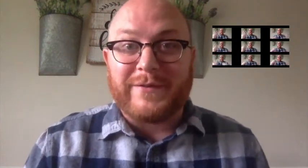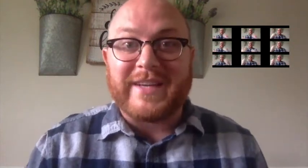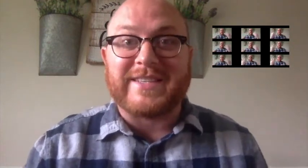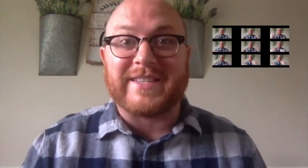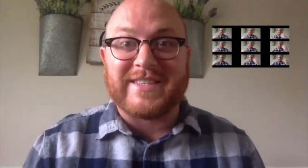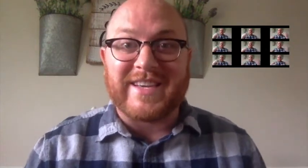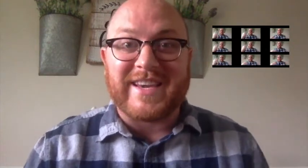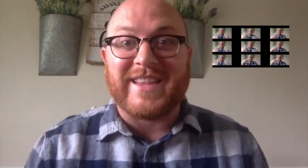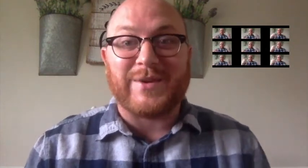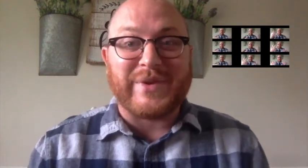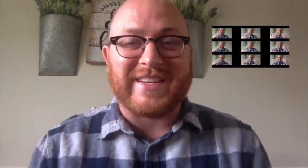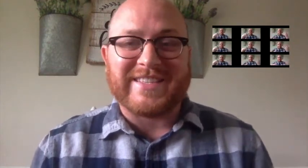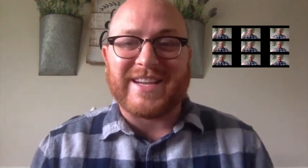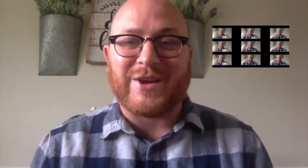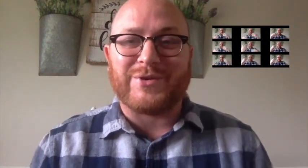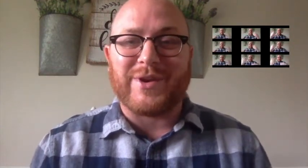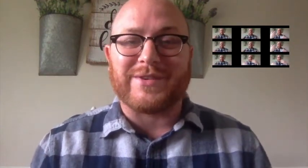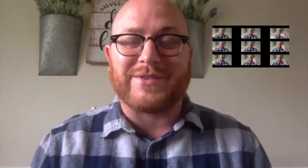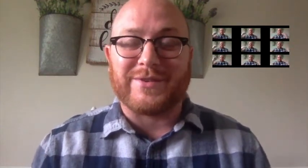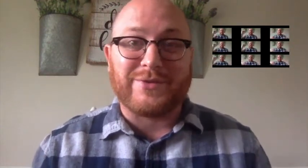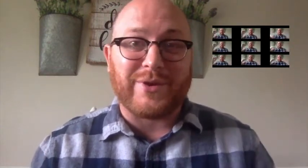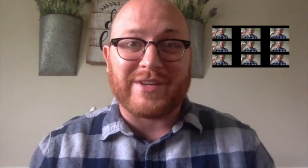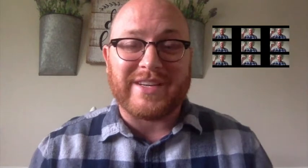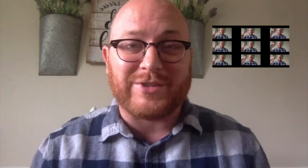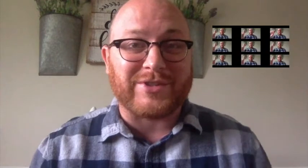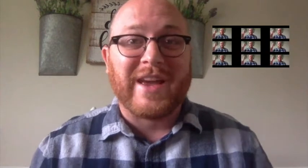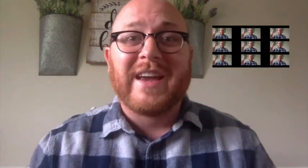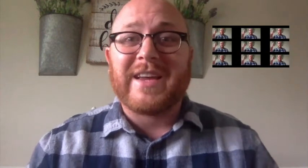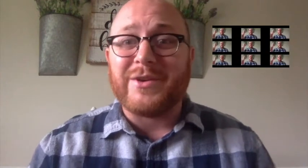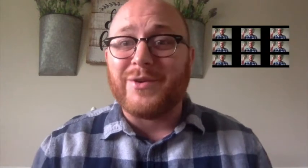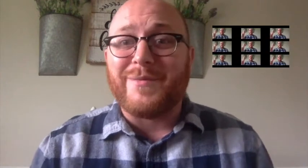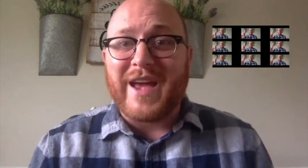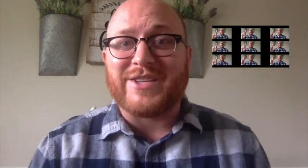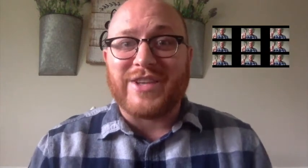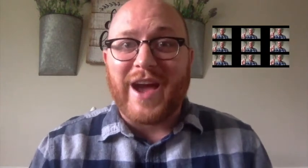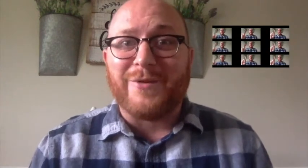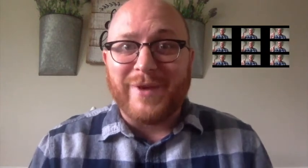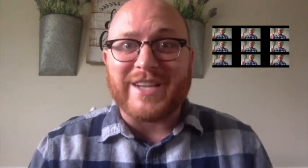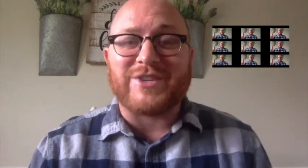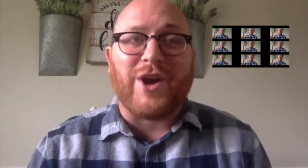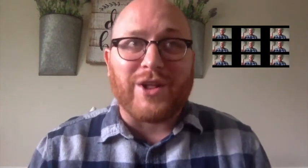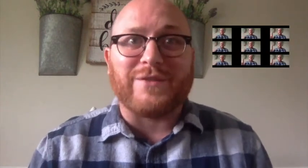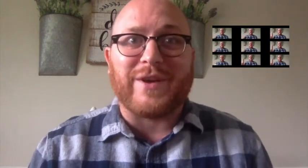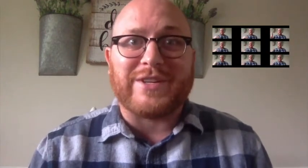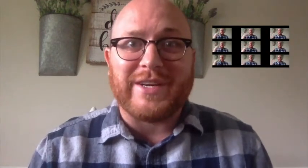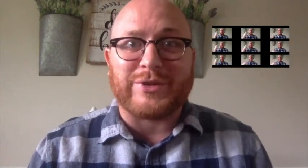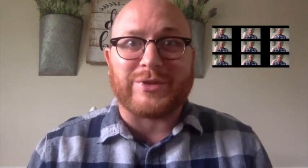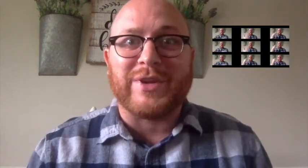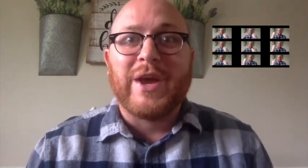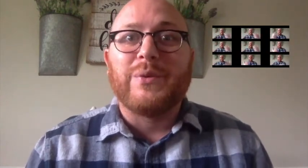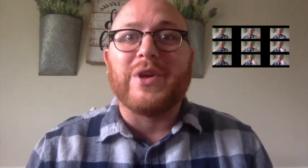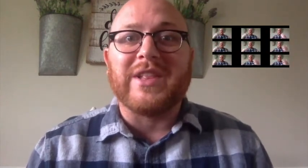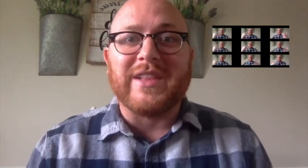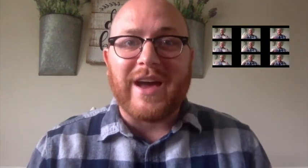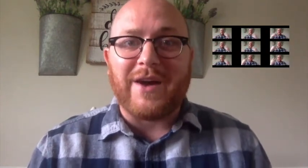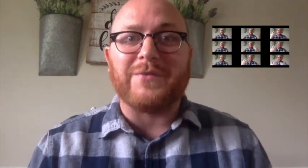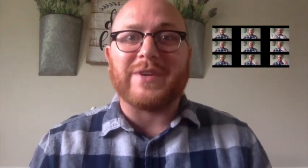faces singing that we can send out to our teachers. Can you imagine how much all of our teachers will love